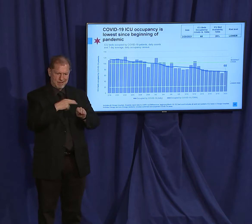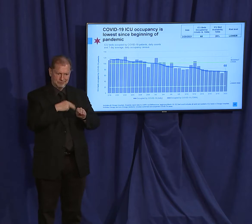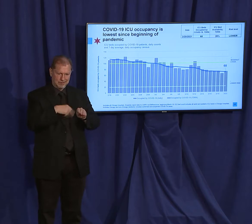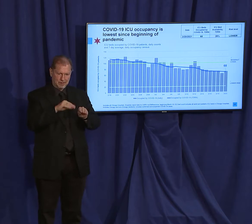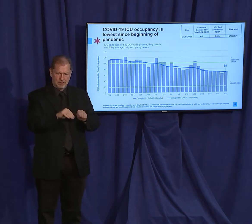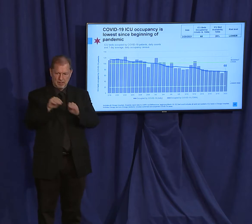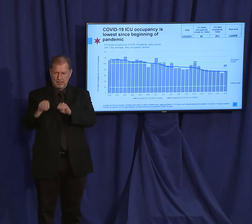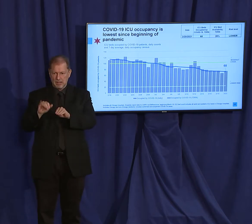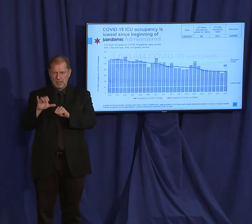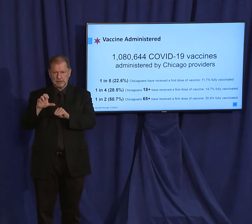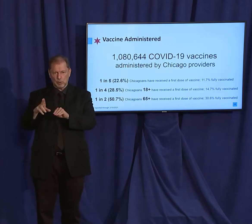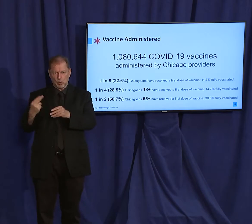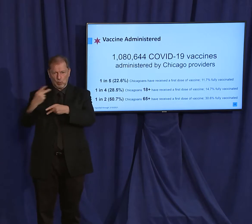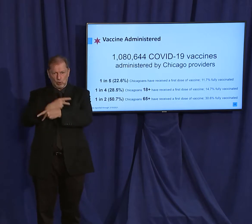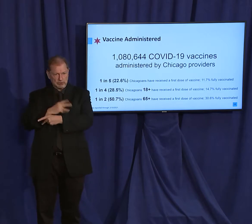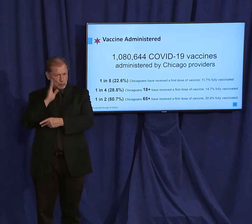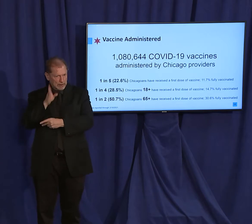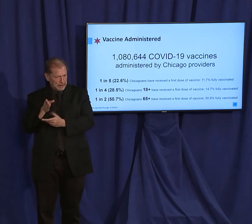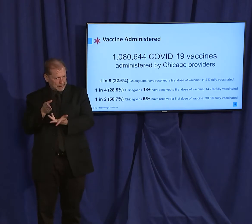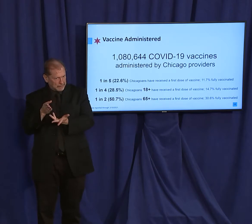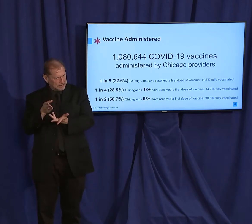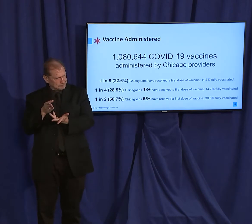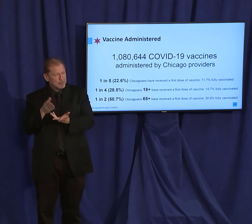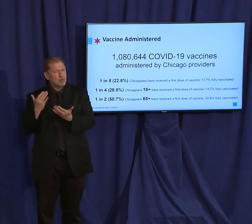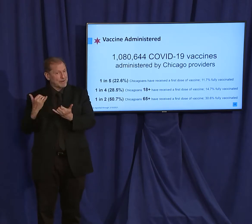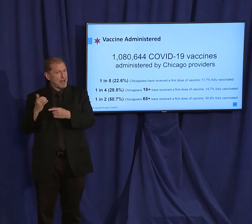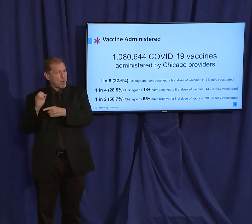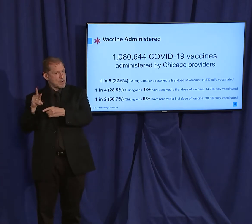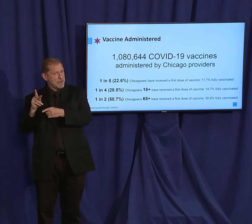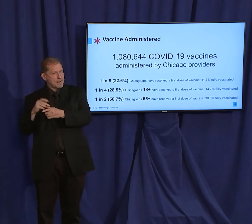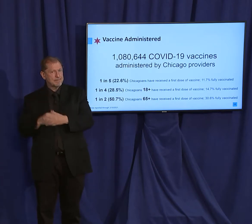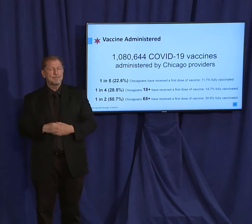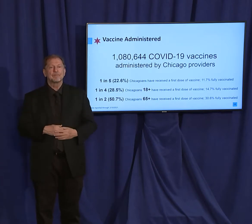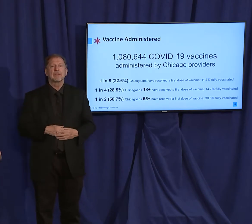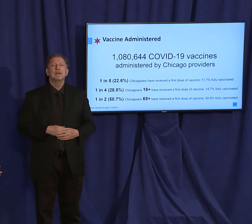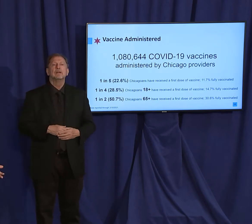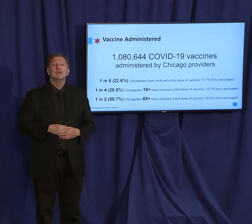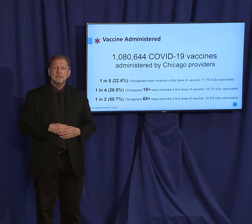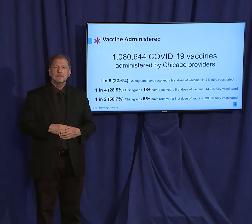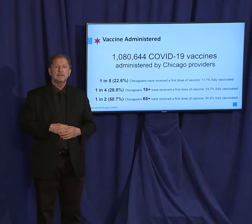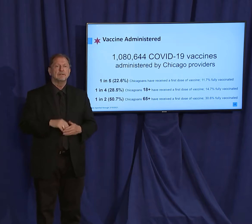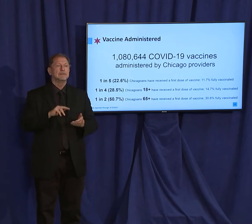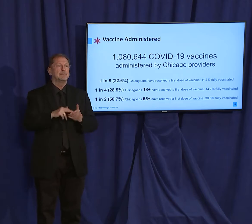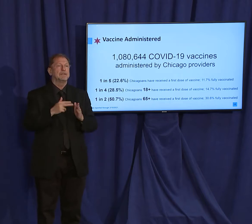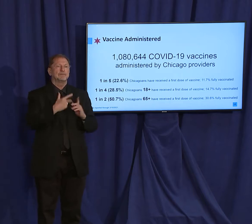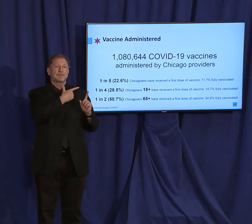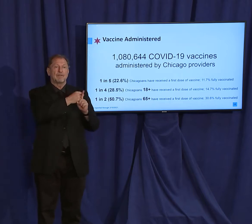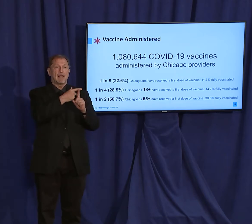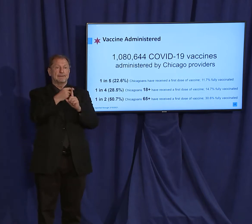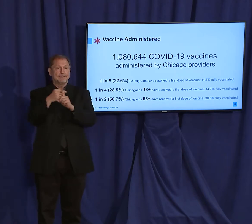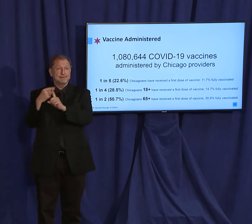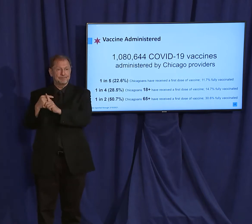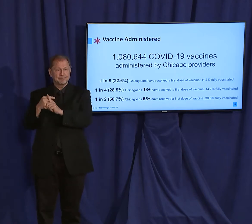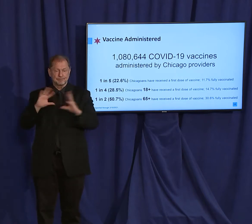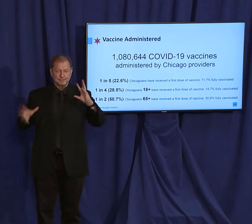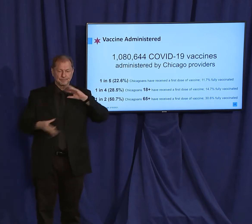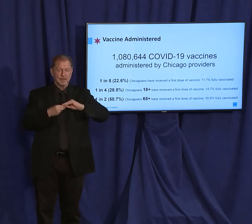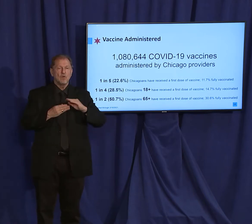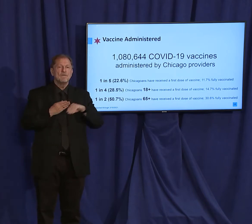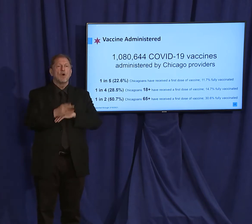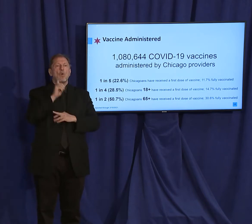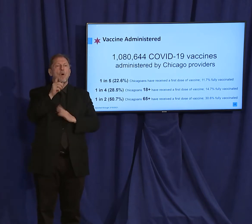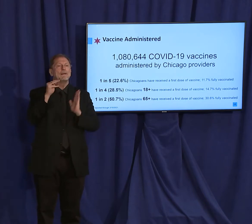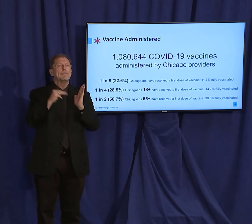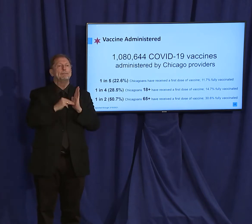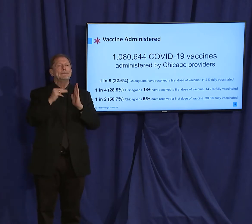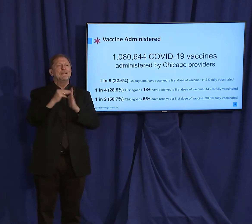to hospitalizations? Finally, where are we on vaccine? We have done more than 1 million COVID-19 vaccines now administered